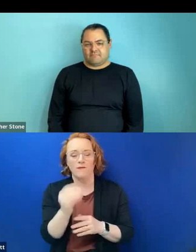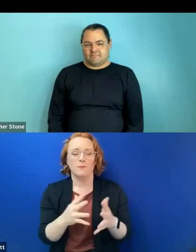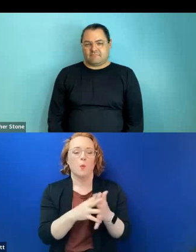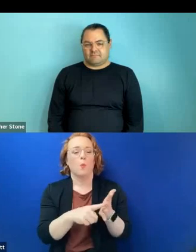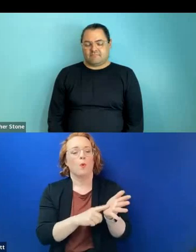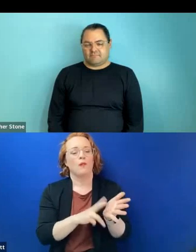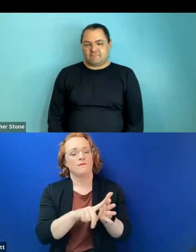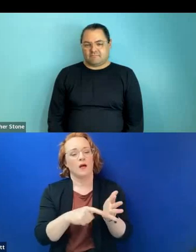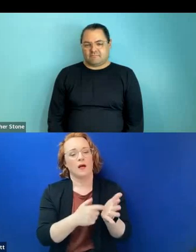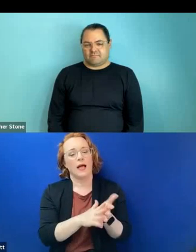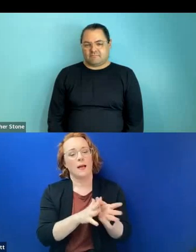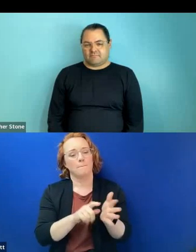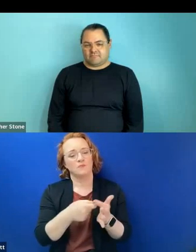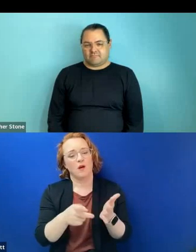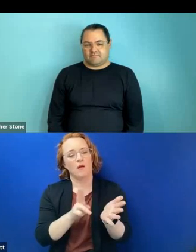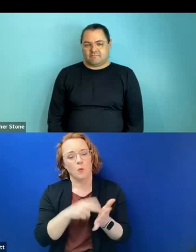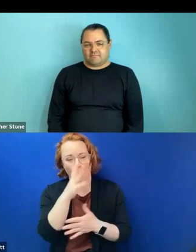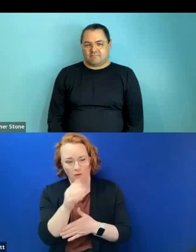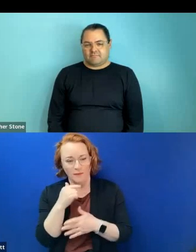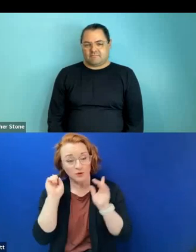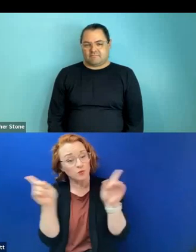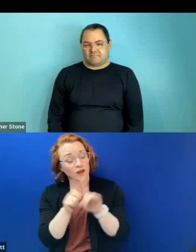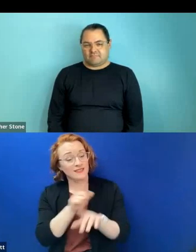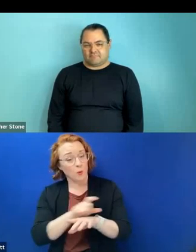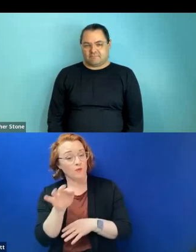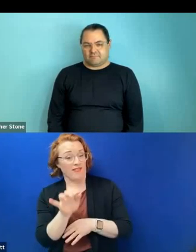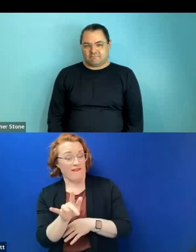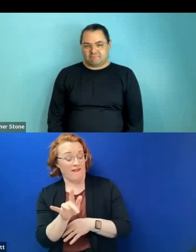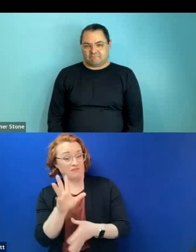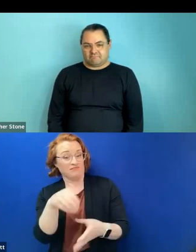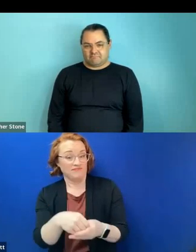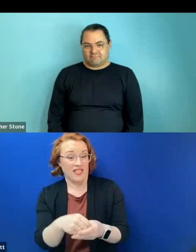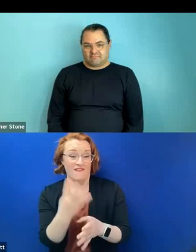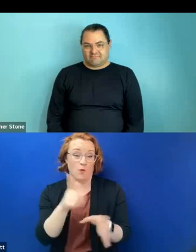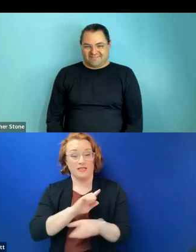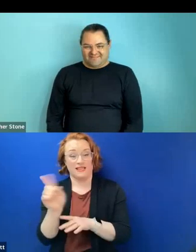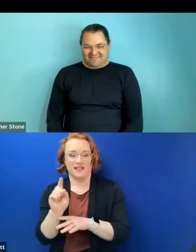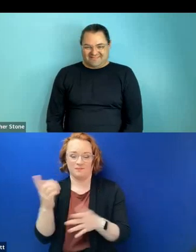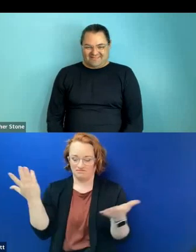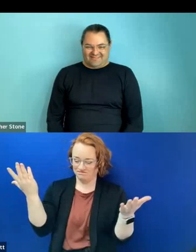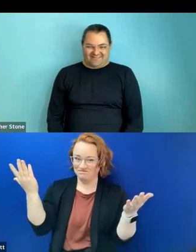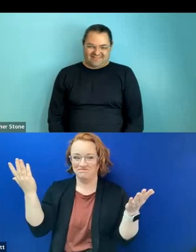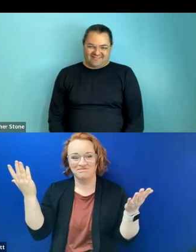the university for the course. And 4 years later, there I was.